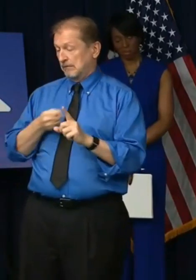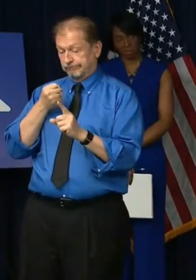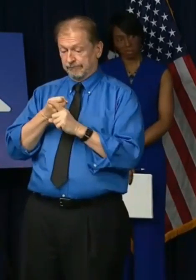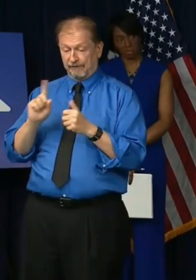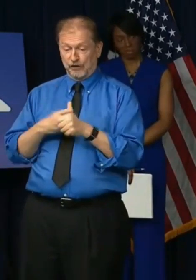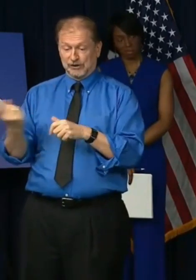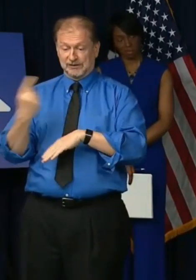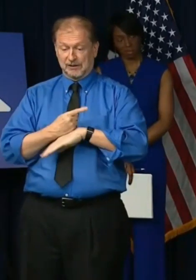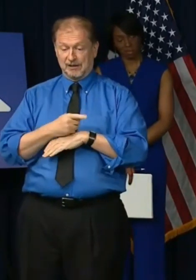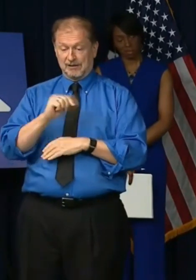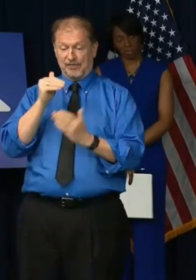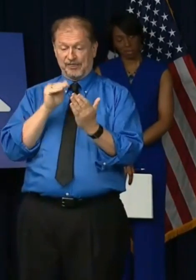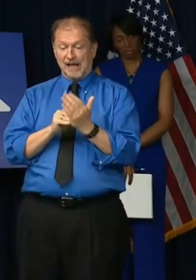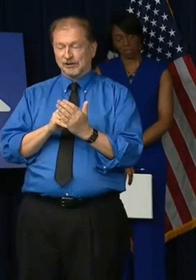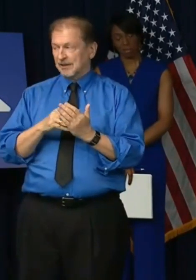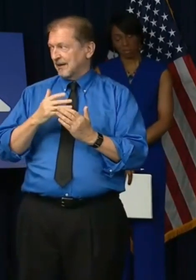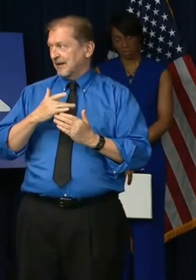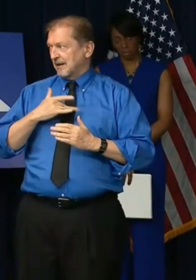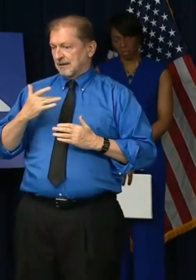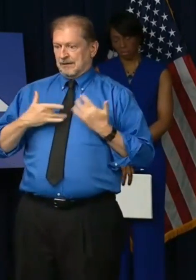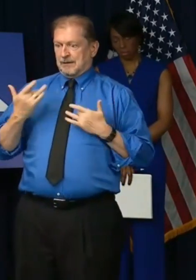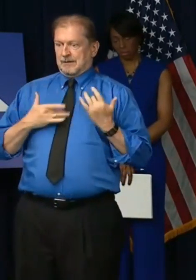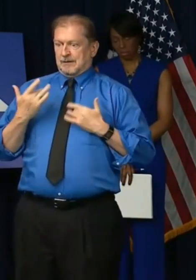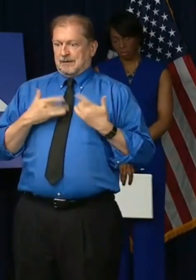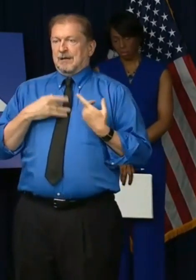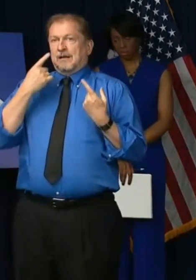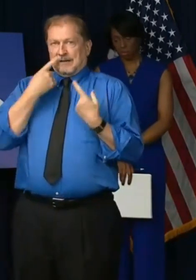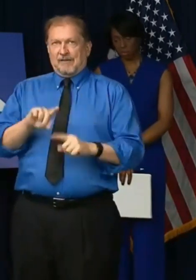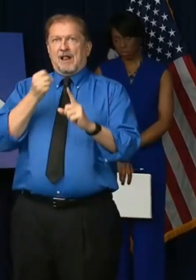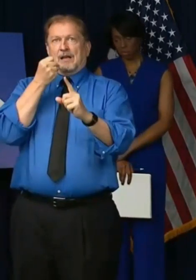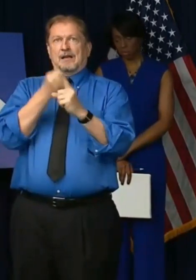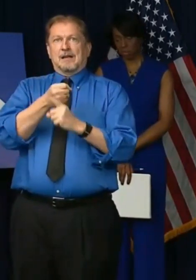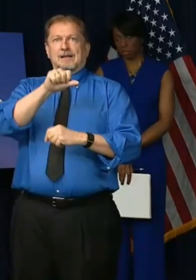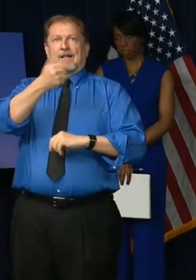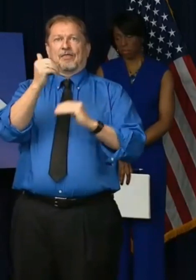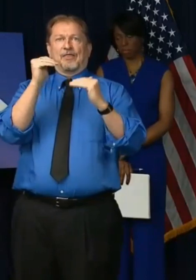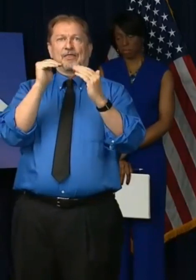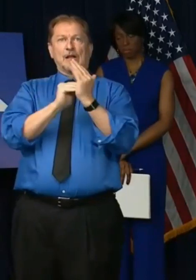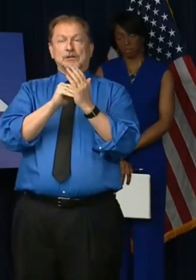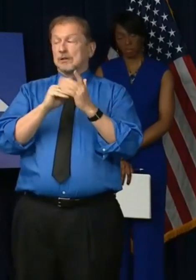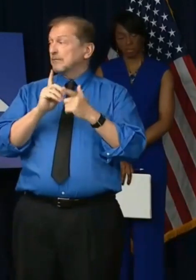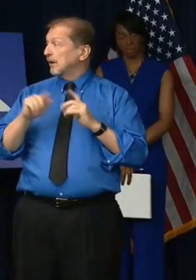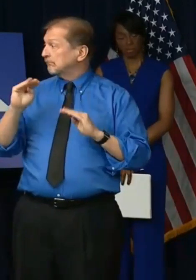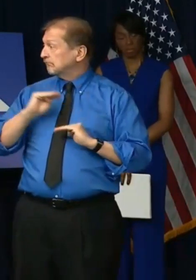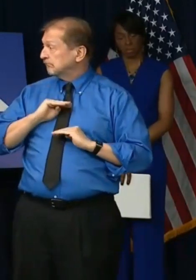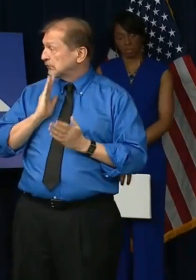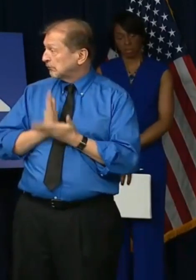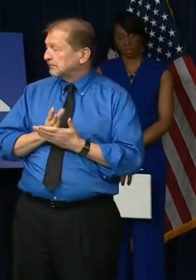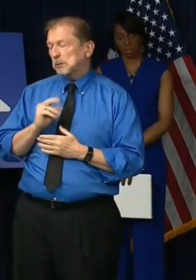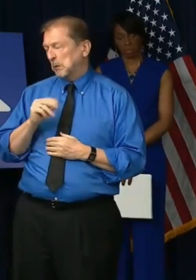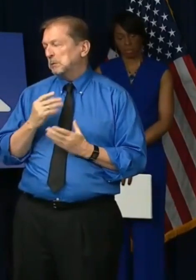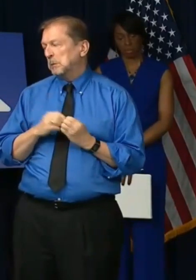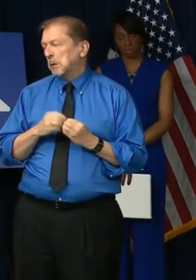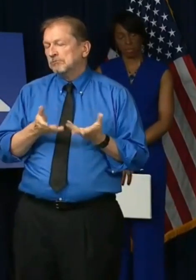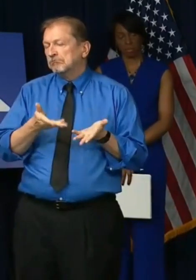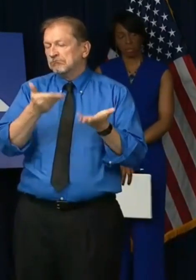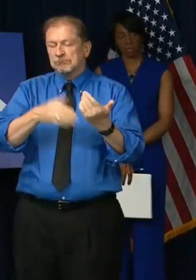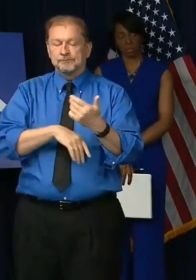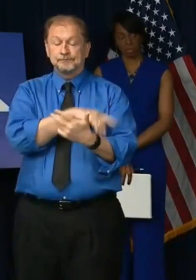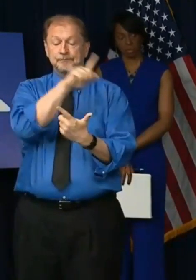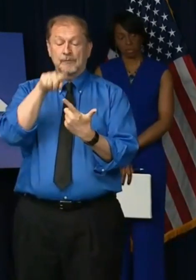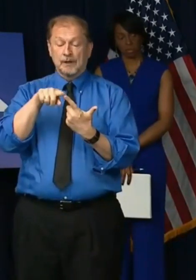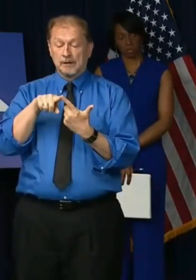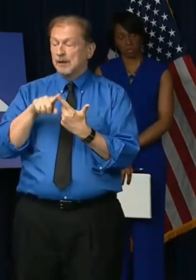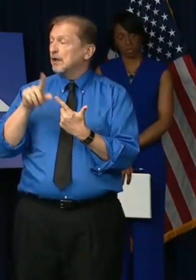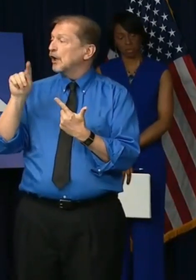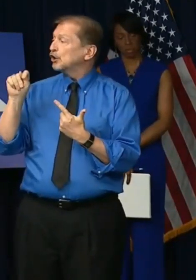think that we have done a pretty good job of getting to the initial goal. As to the question of tracing,